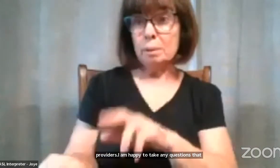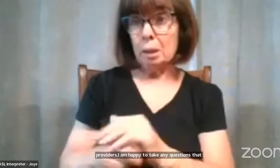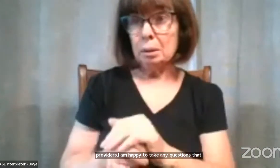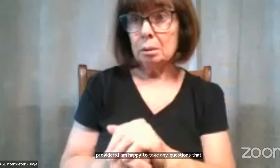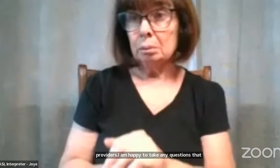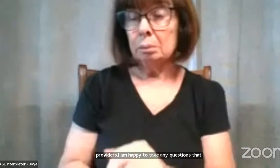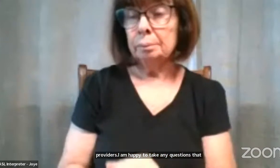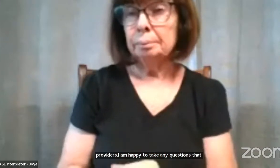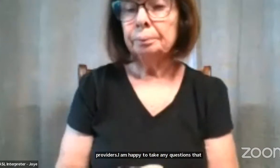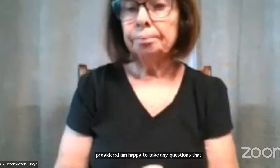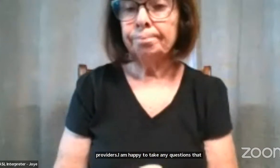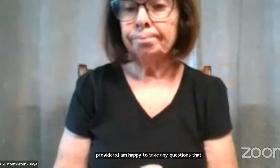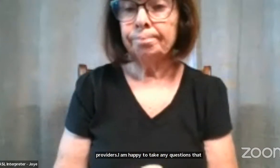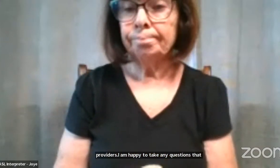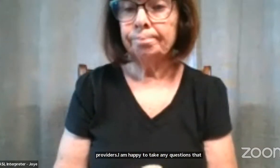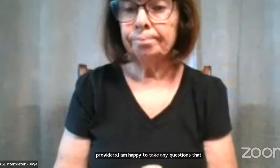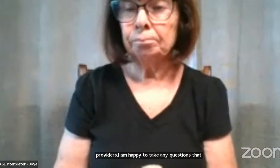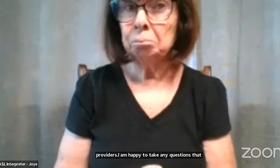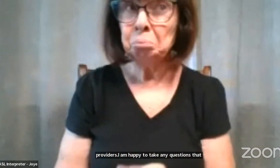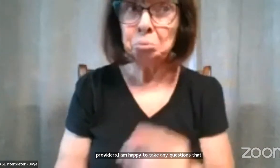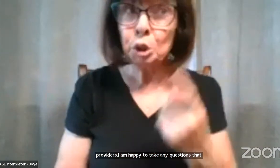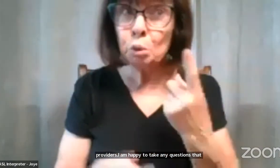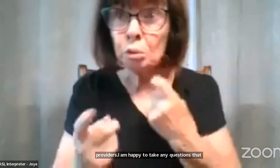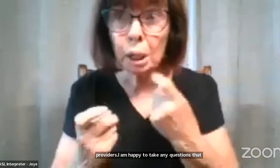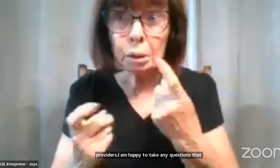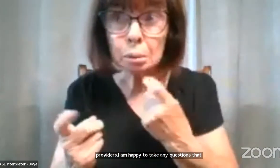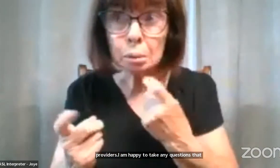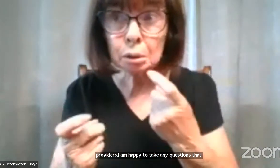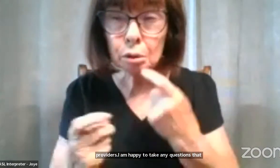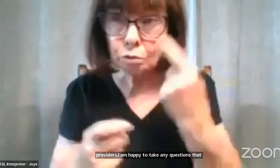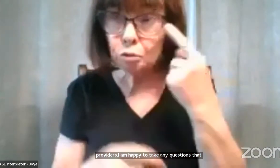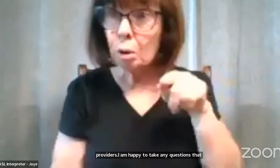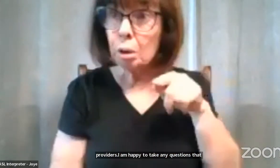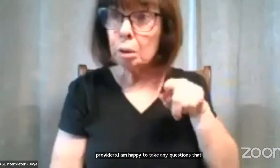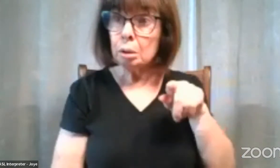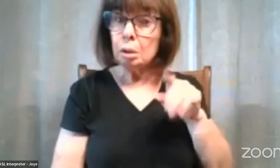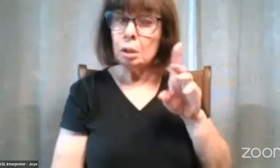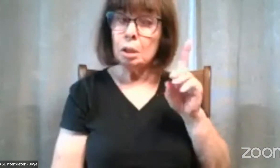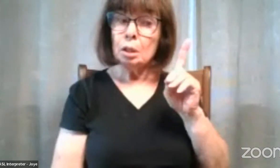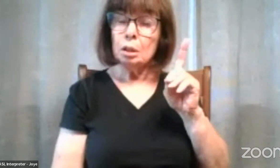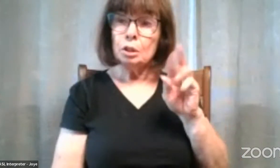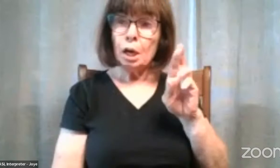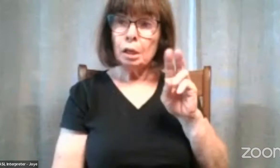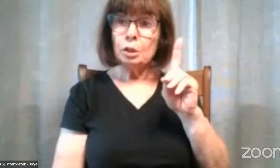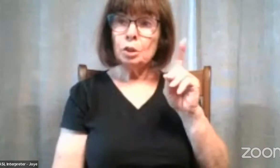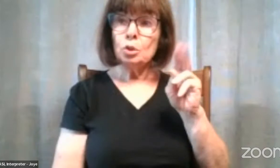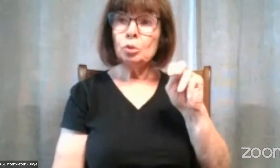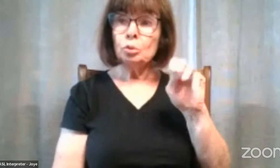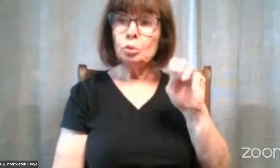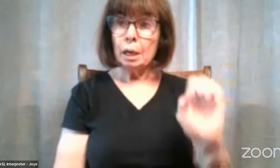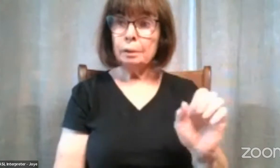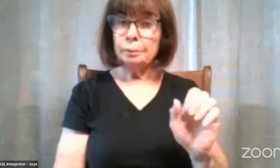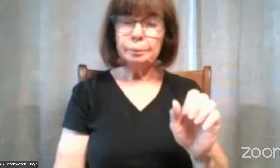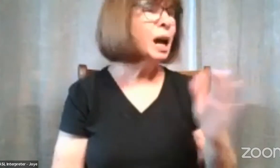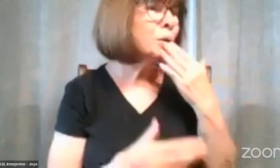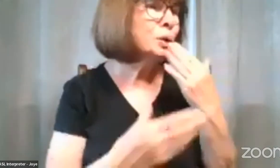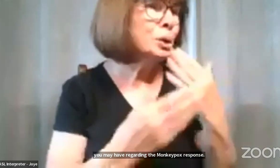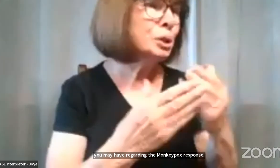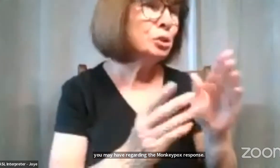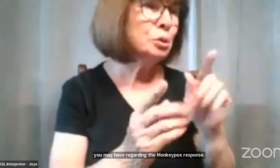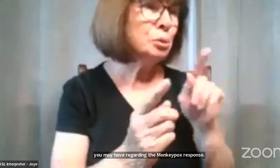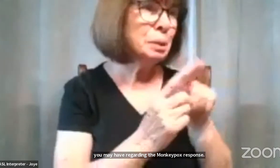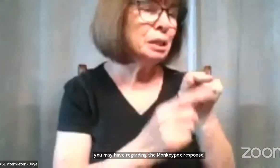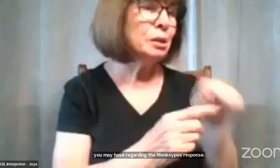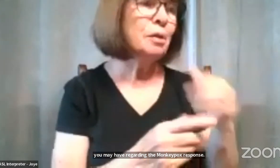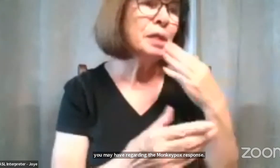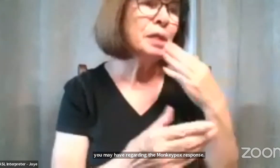Any questions for Dr. Dunn? Dr. Dunn, good to meet you. Thank you for sharing